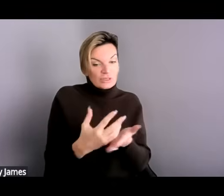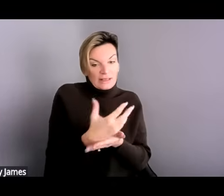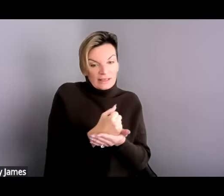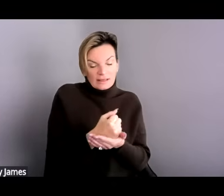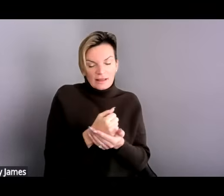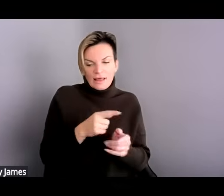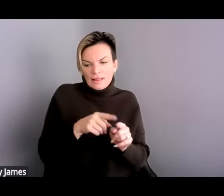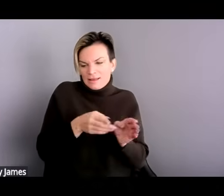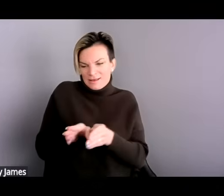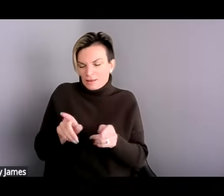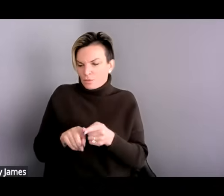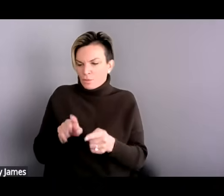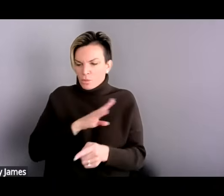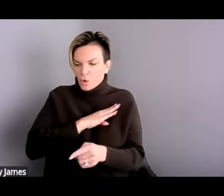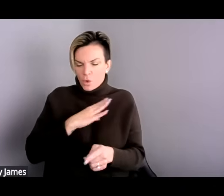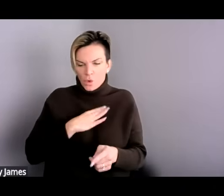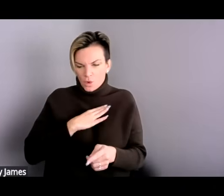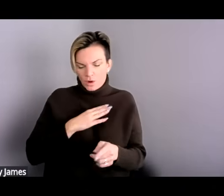I don't think this is,